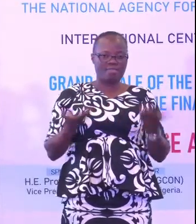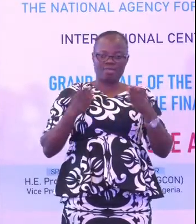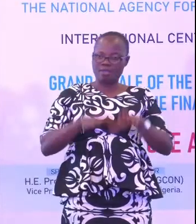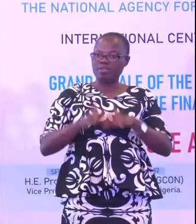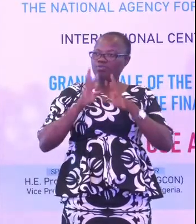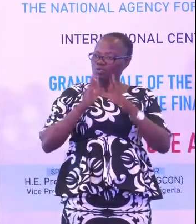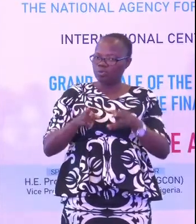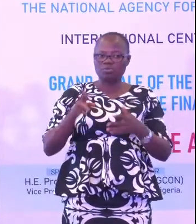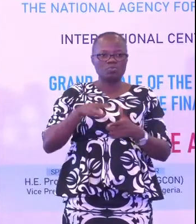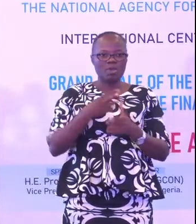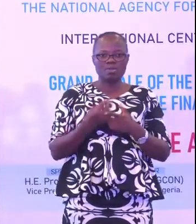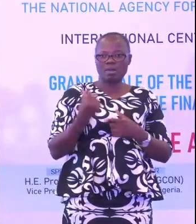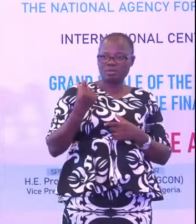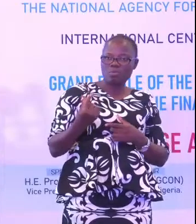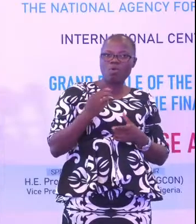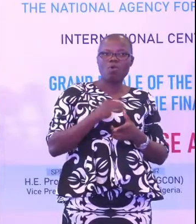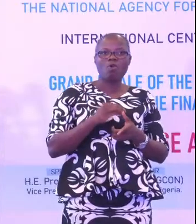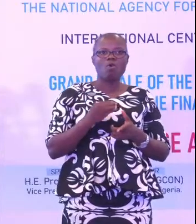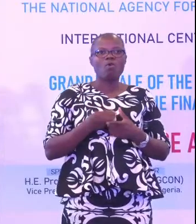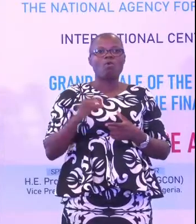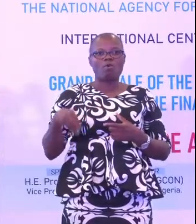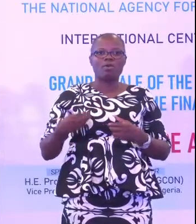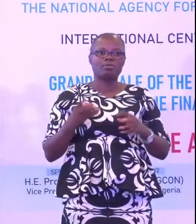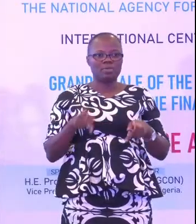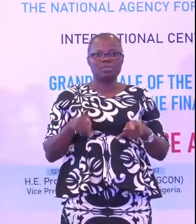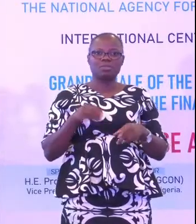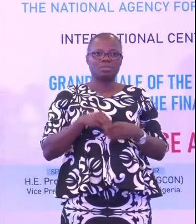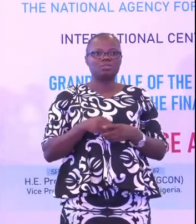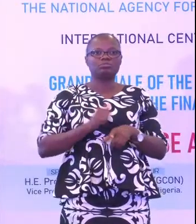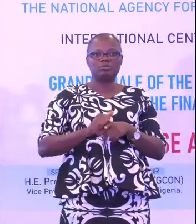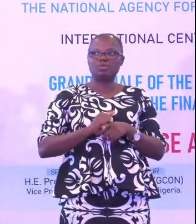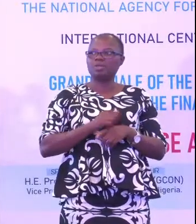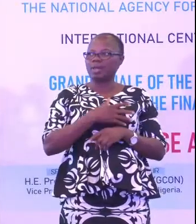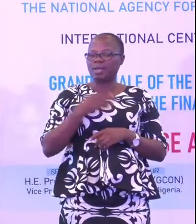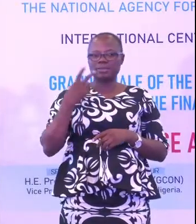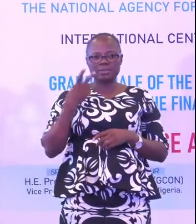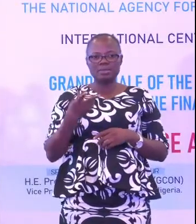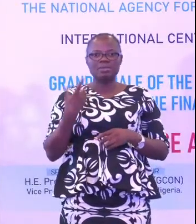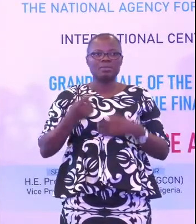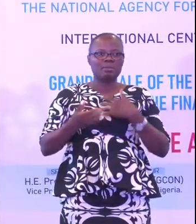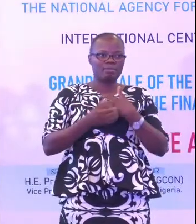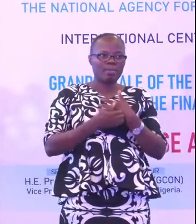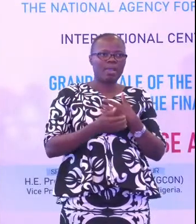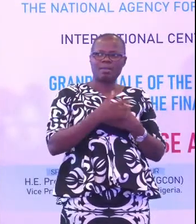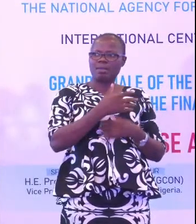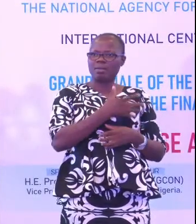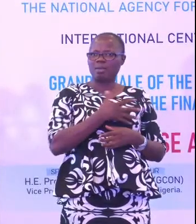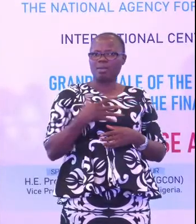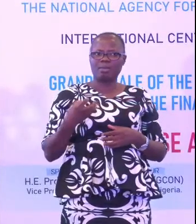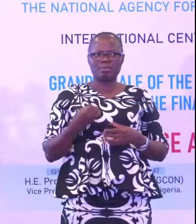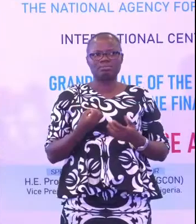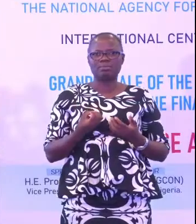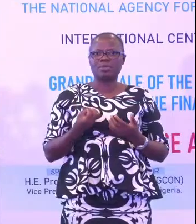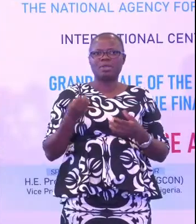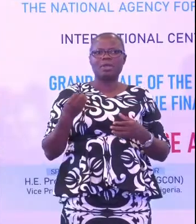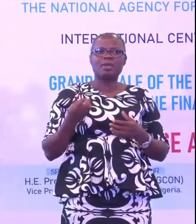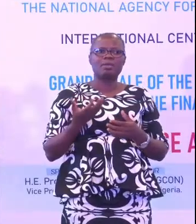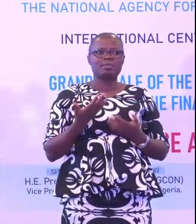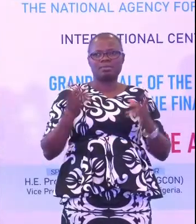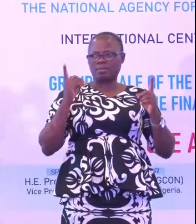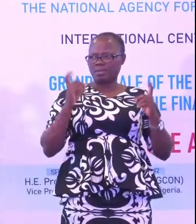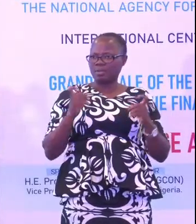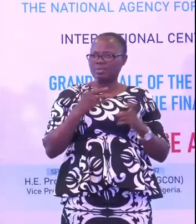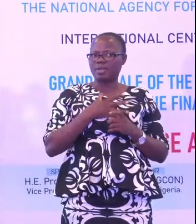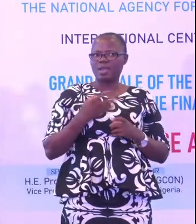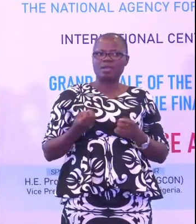whether in a small boat filled over capacity in the Mediterranean Sea, the back of a sweltering truck in South Texas, or in